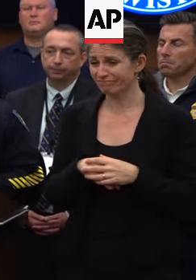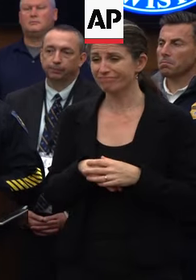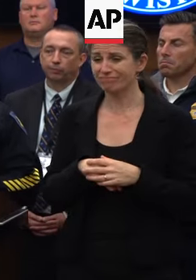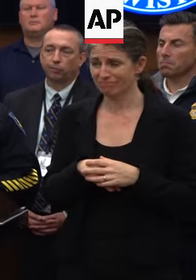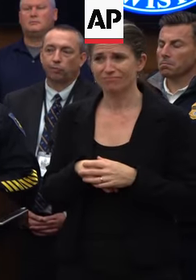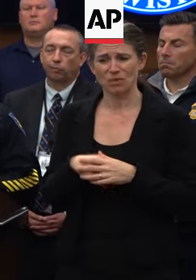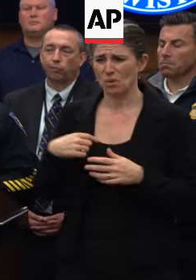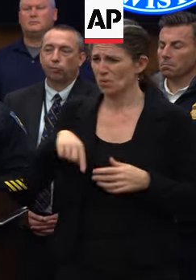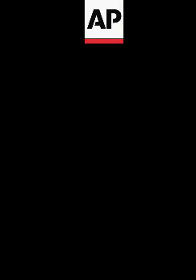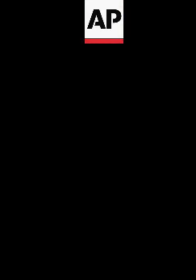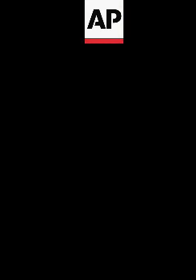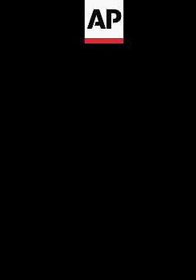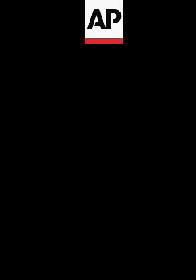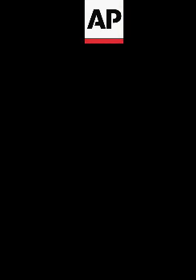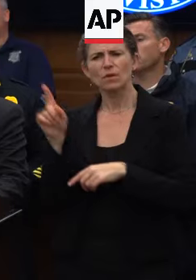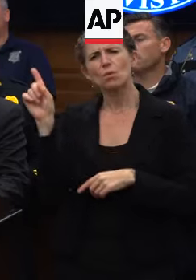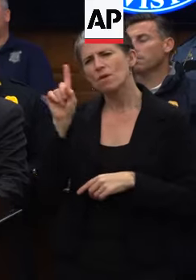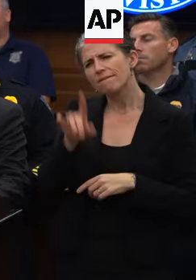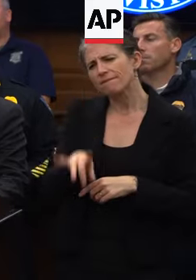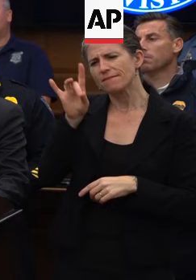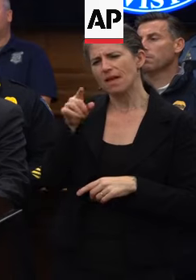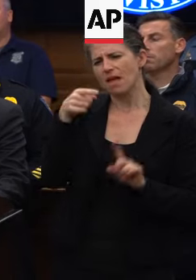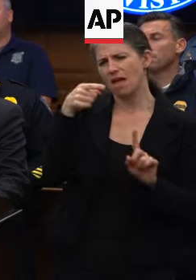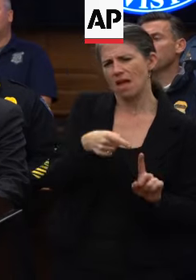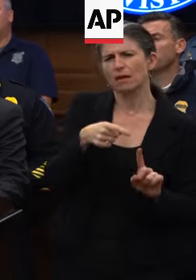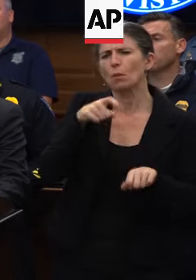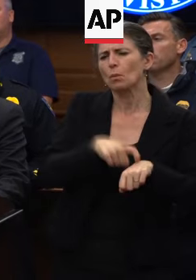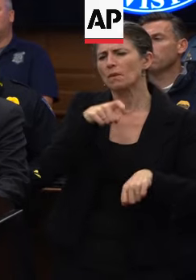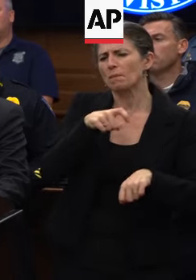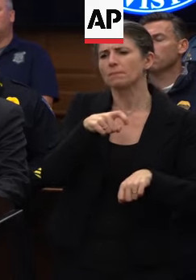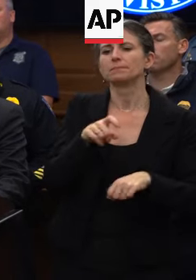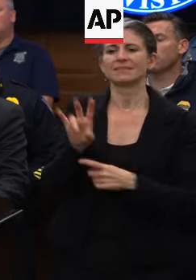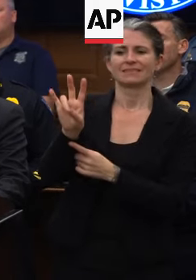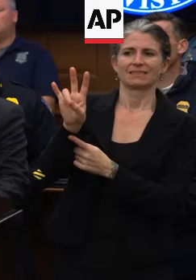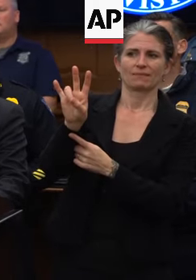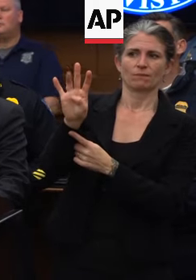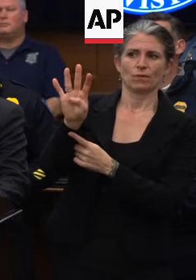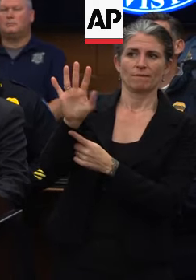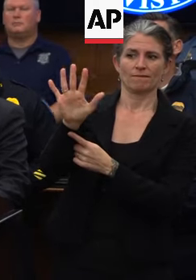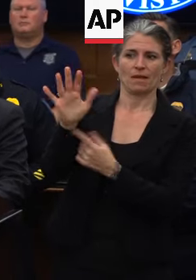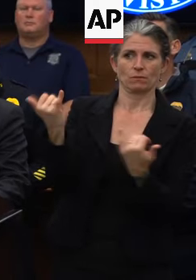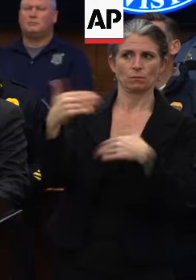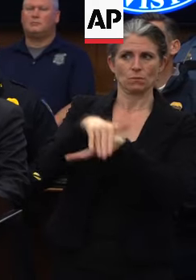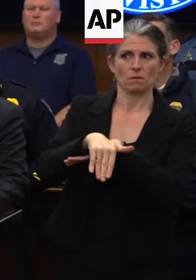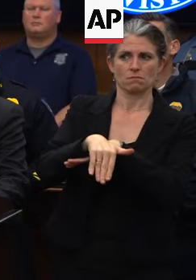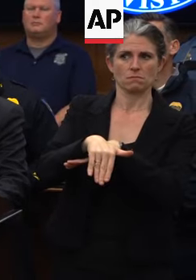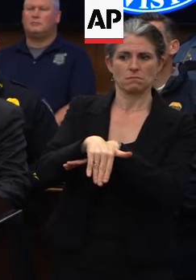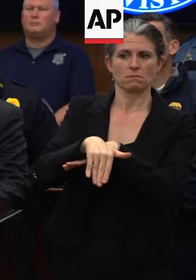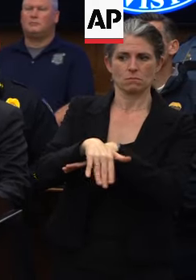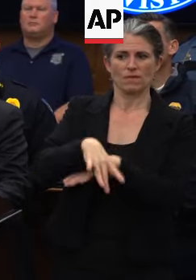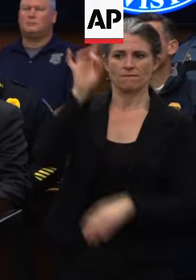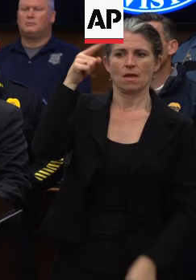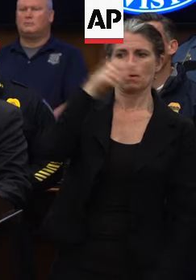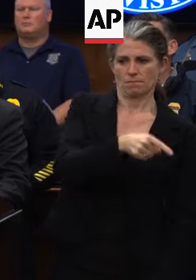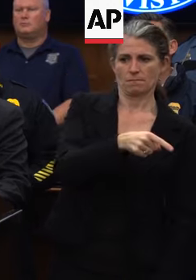of accomplishments this evening. So at 7:45 this evening is when Mr. Card was located. I won't give you an